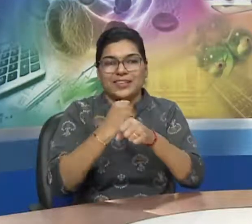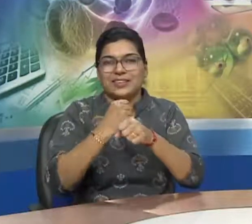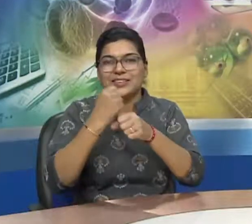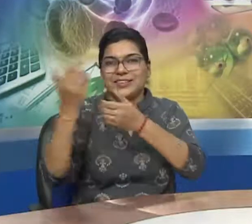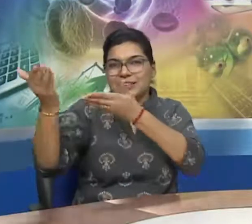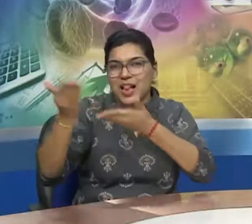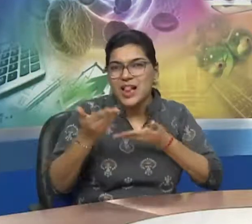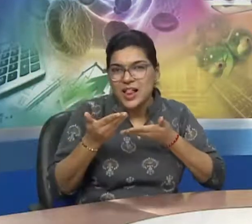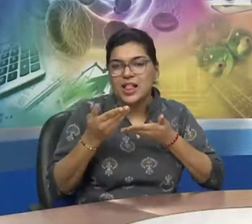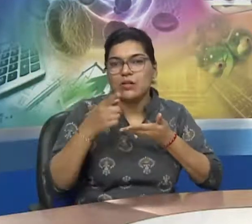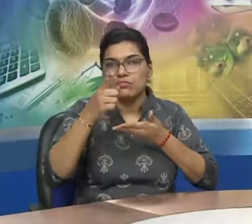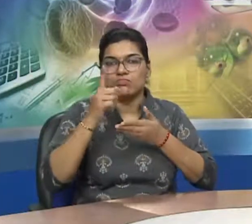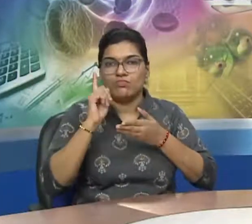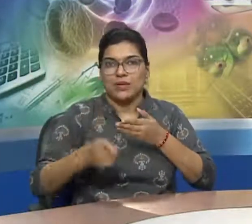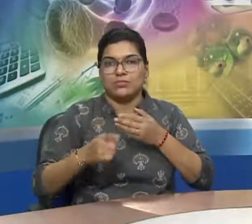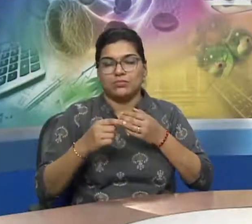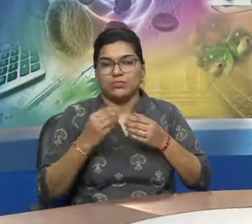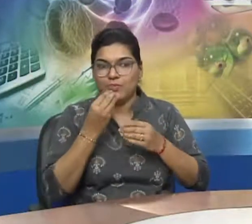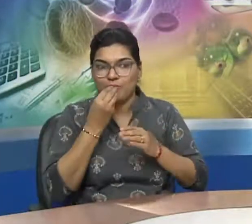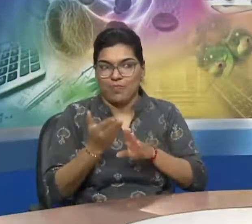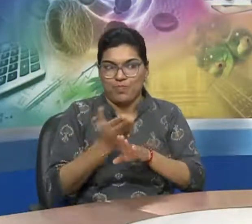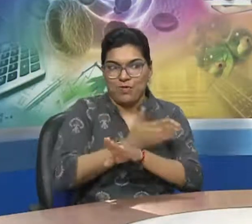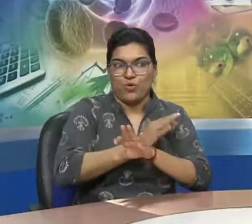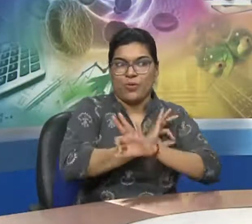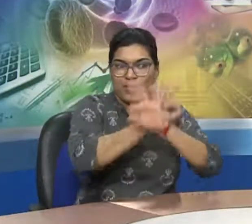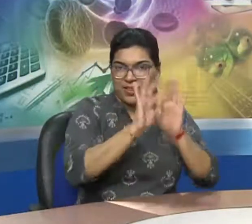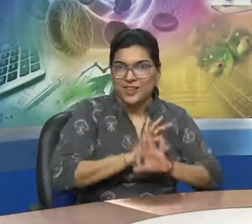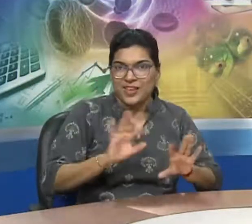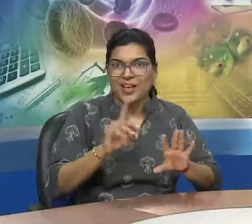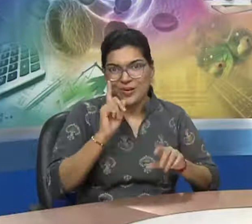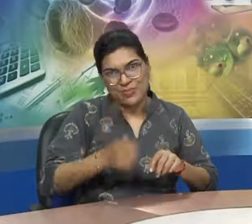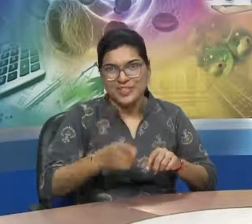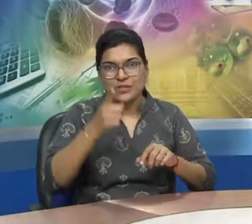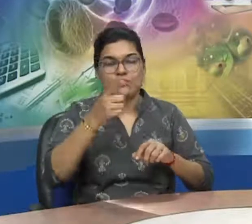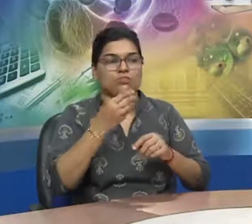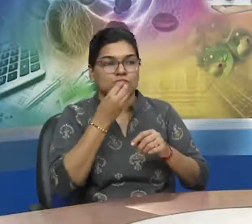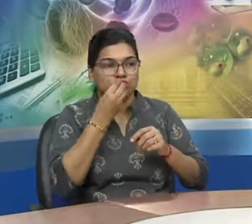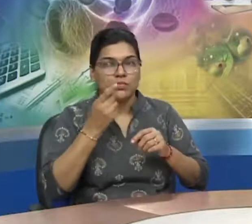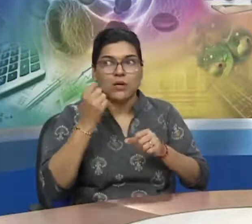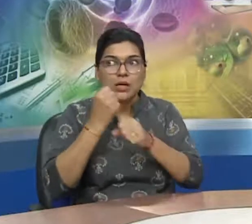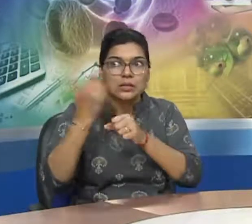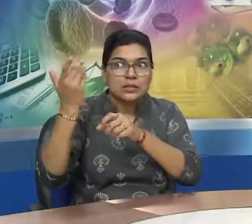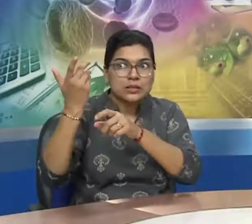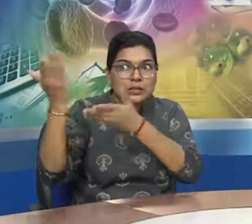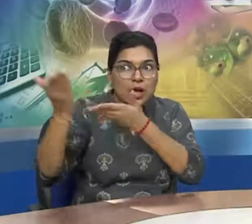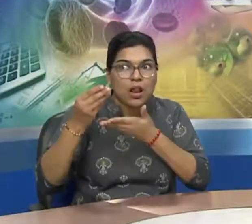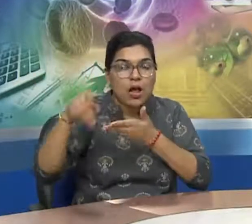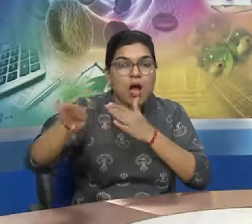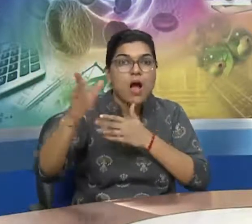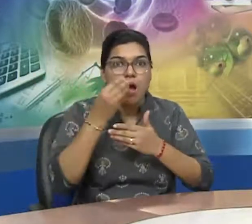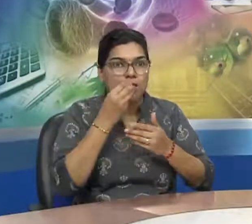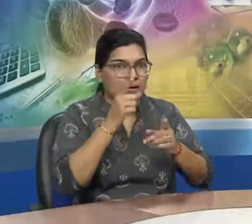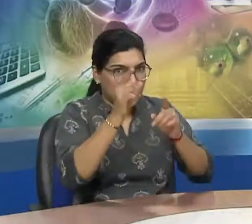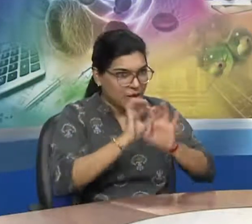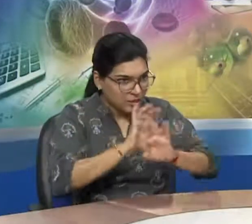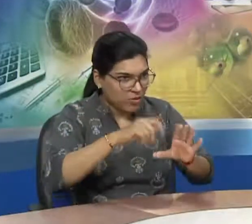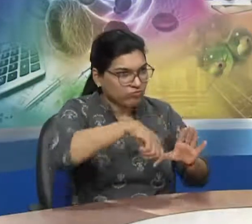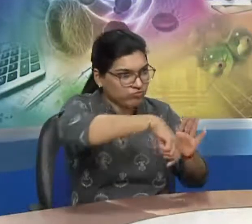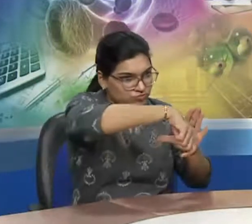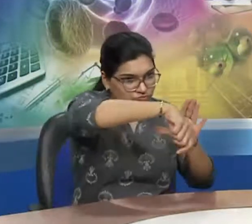And the meaning also explains that something which is done before. So, pre-made means something which